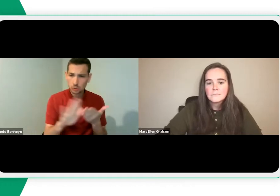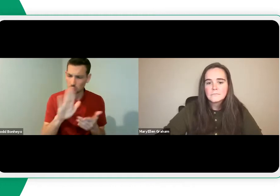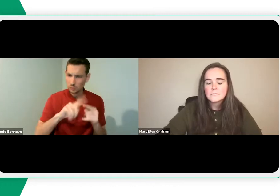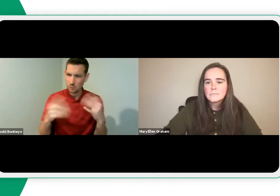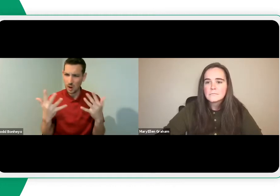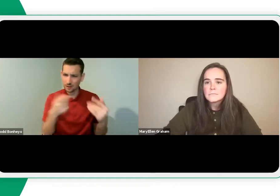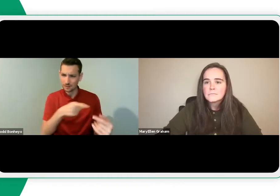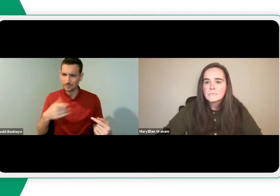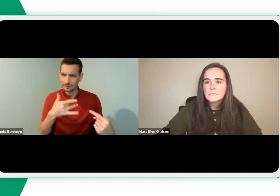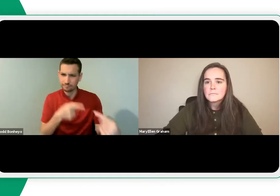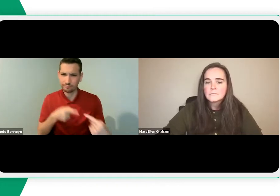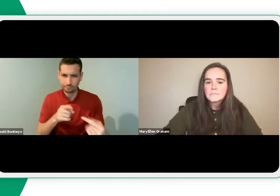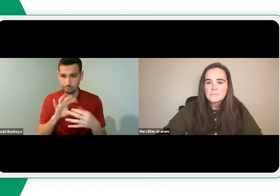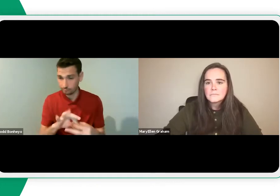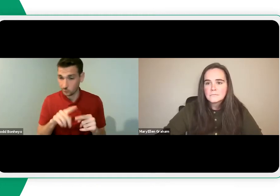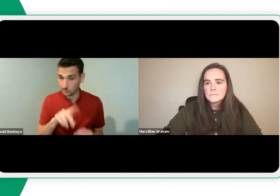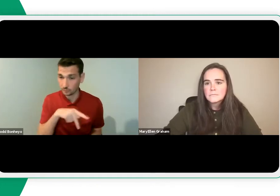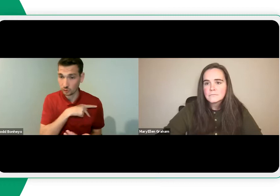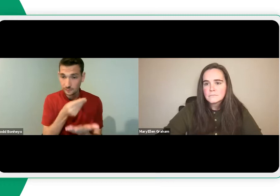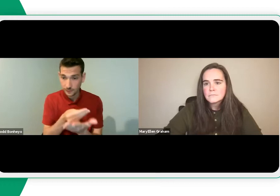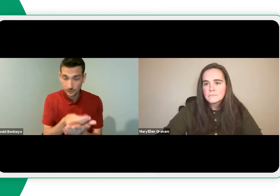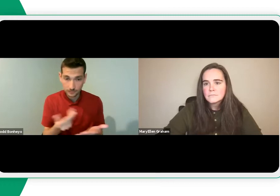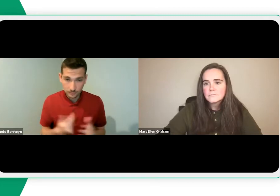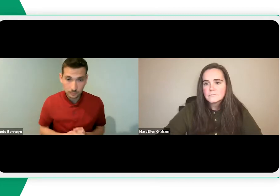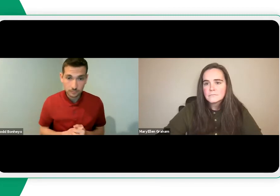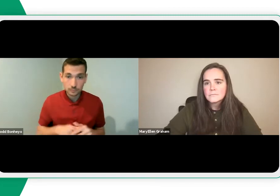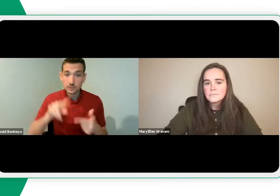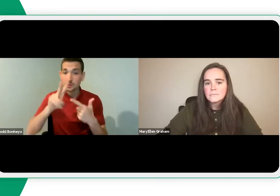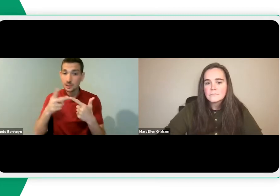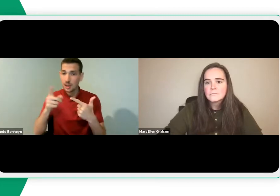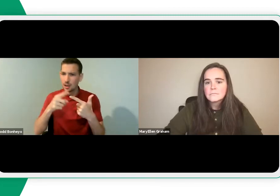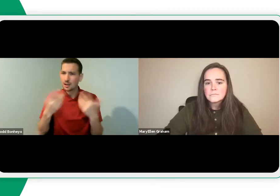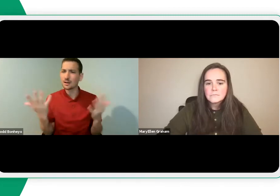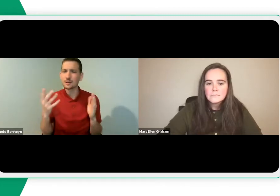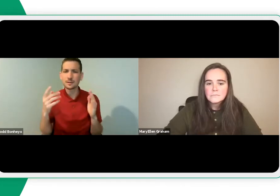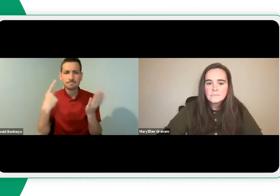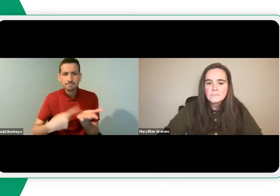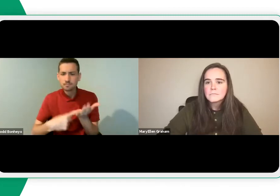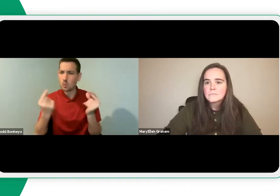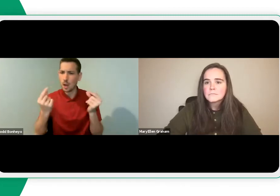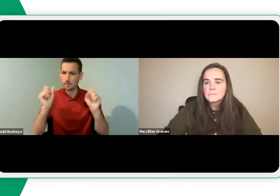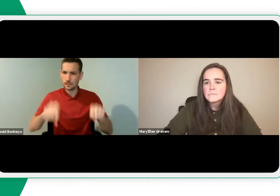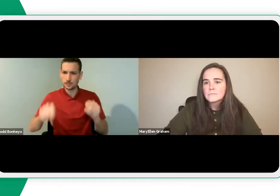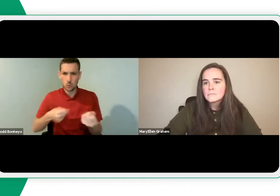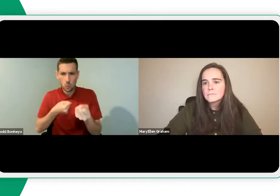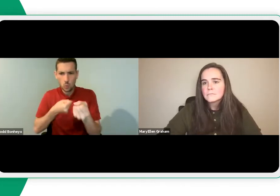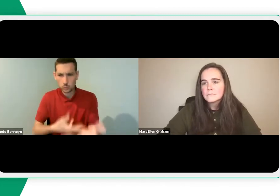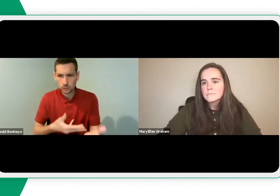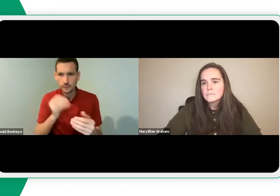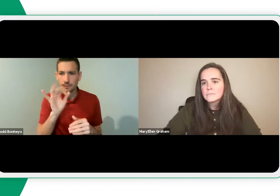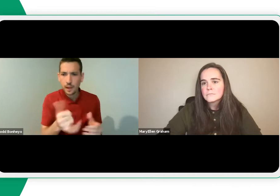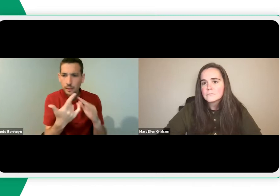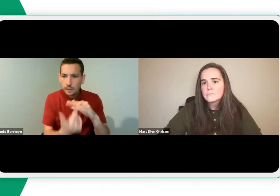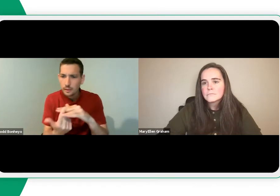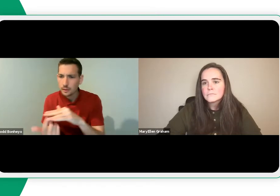high school but didn't go to college. They tend to struggle with some personal finance issues. And then we want to talk